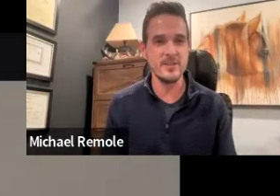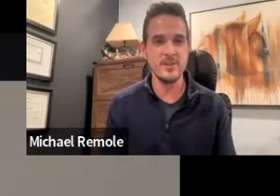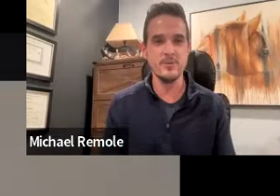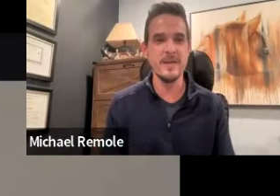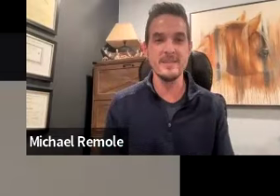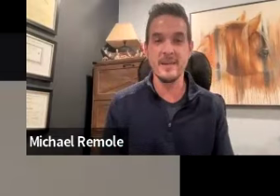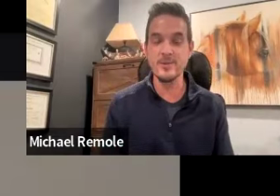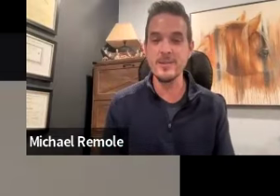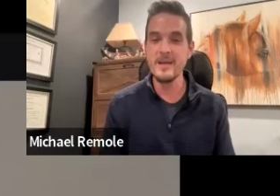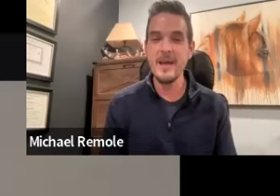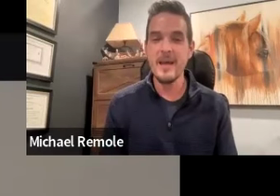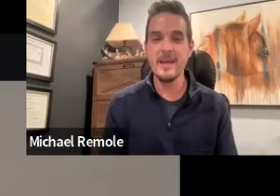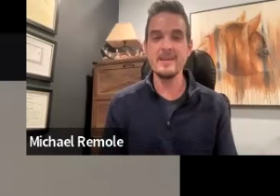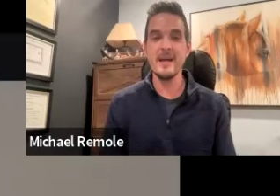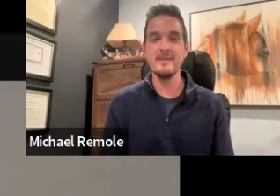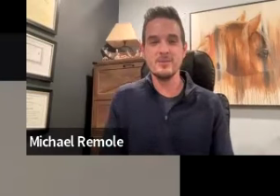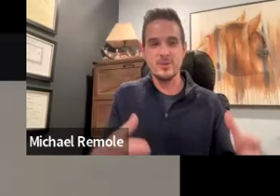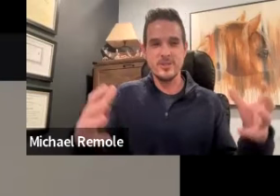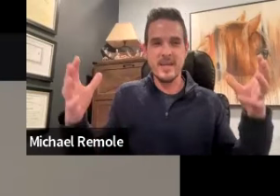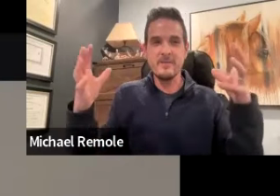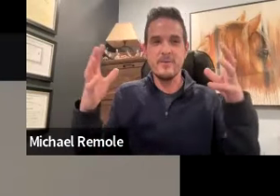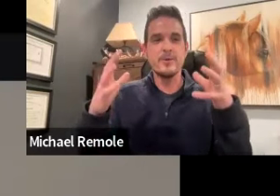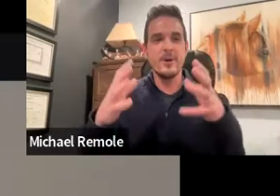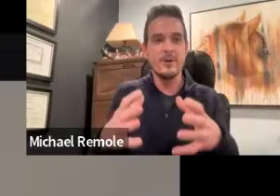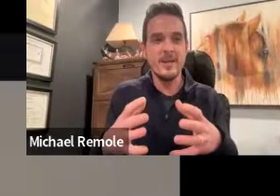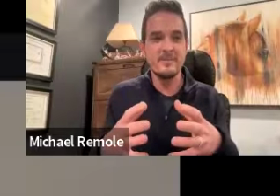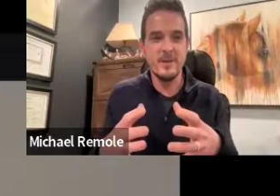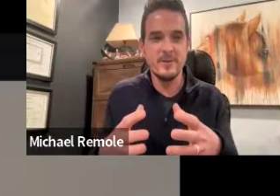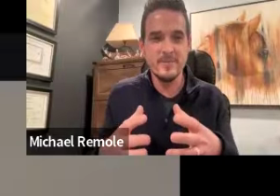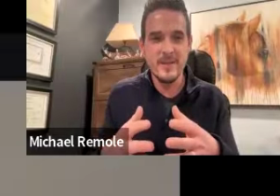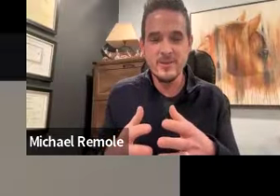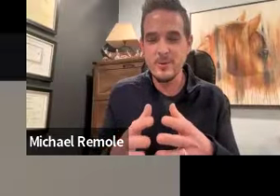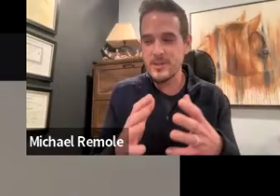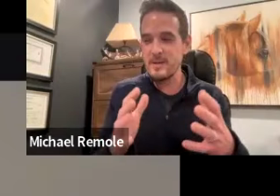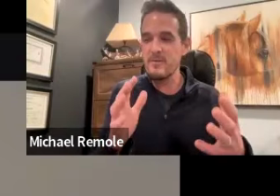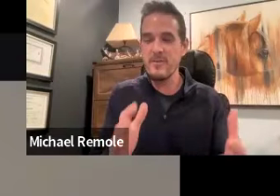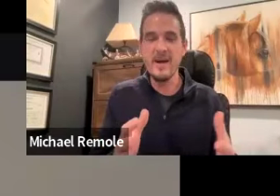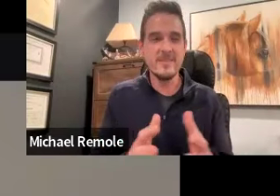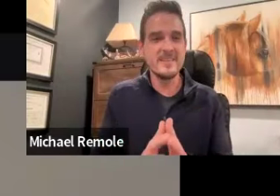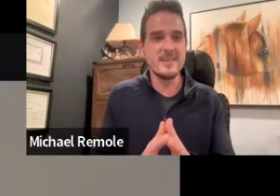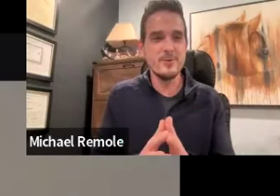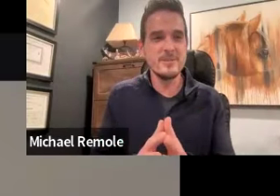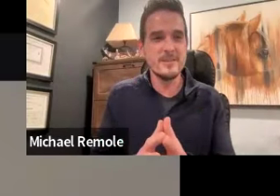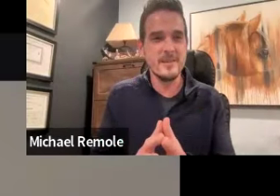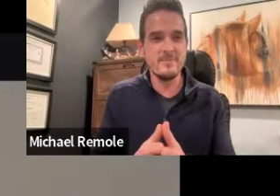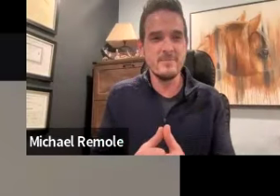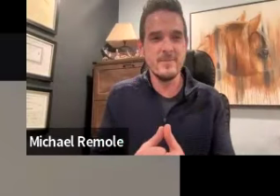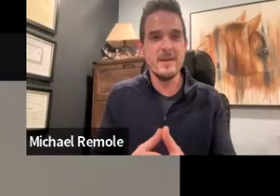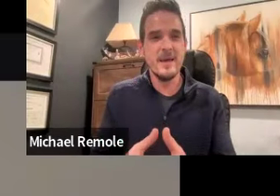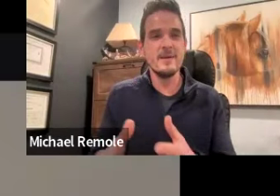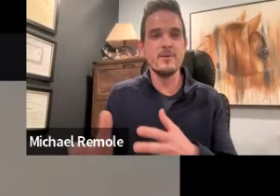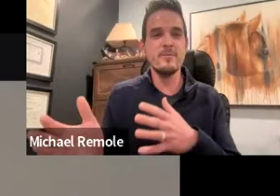favorite things to do in a session. And I just to kind of focus on our time here. So I want you to think about 5 things that you can